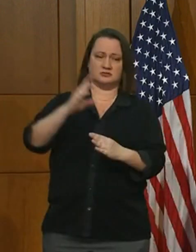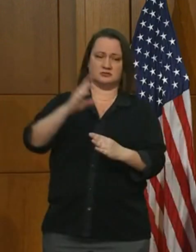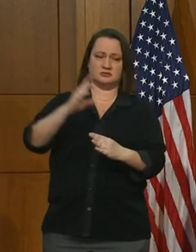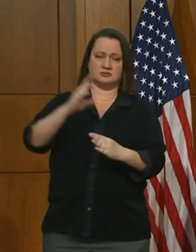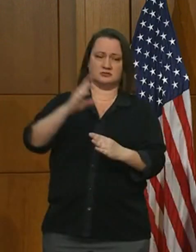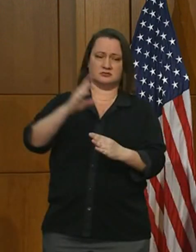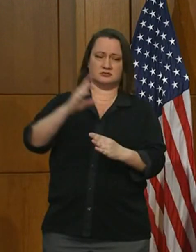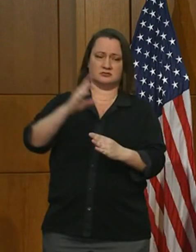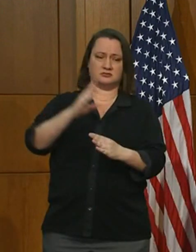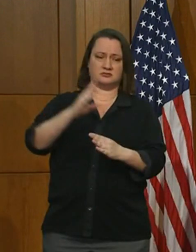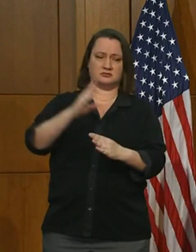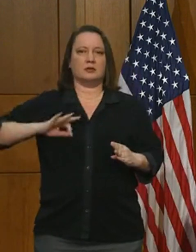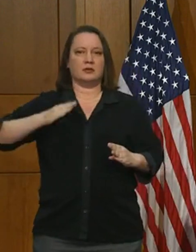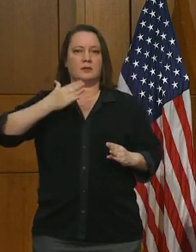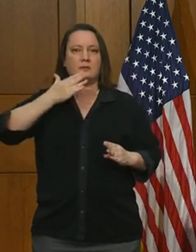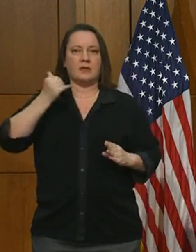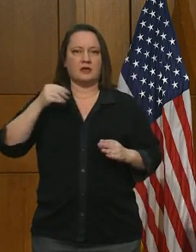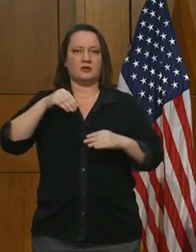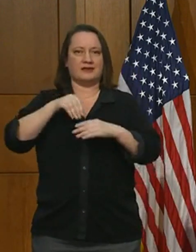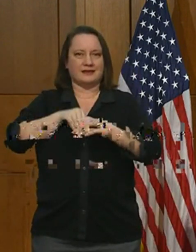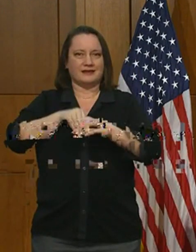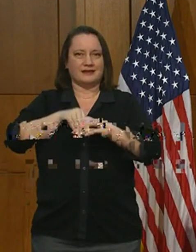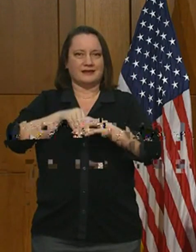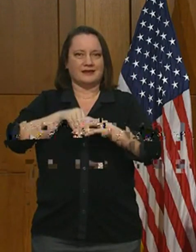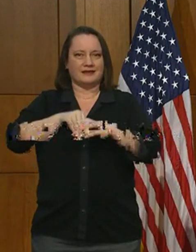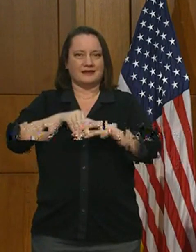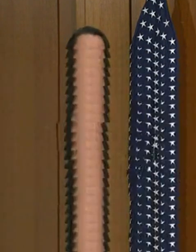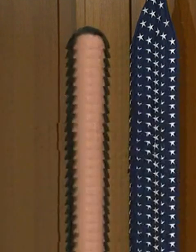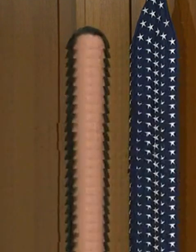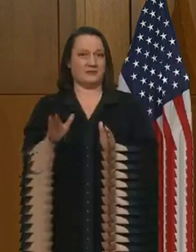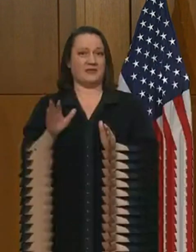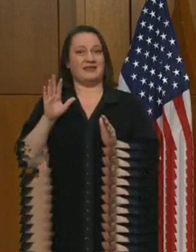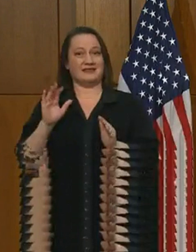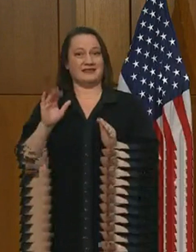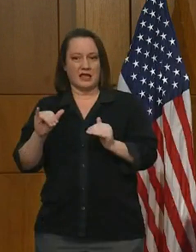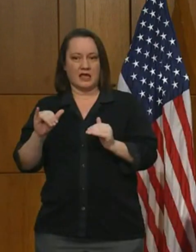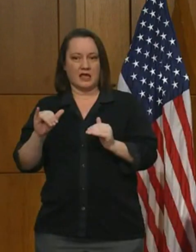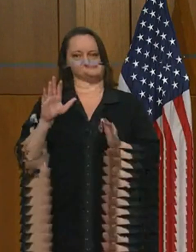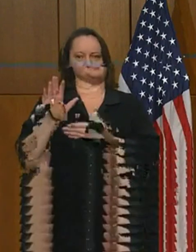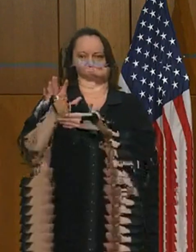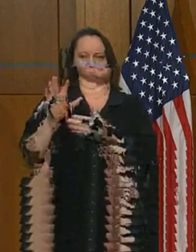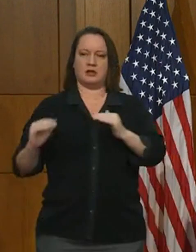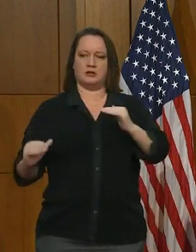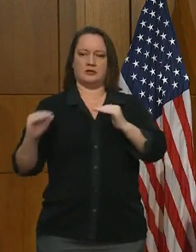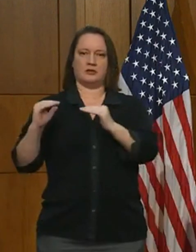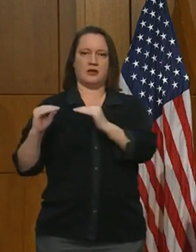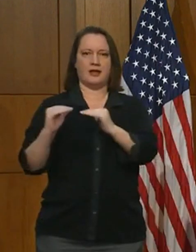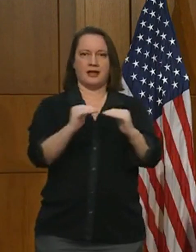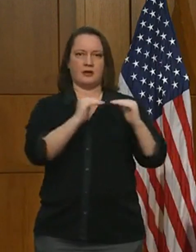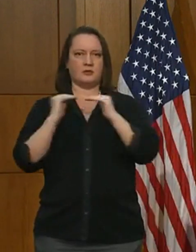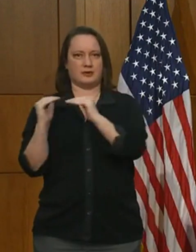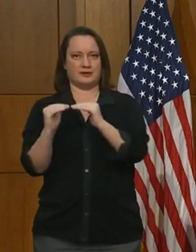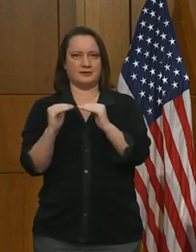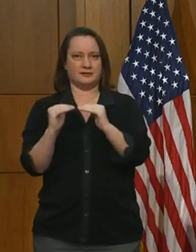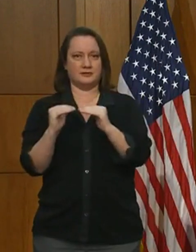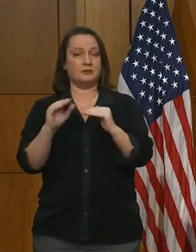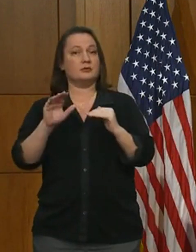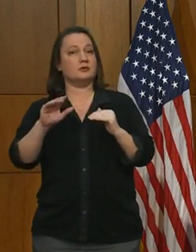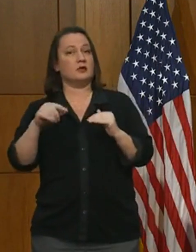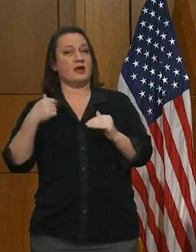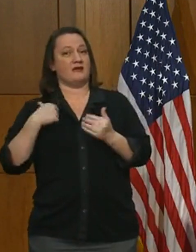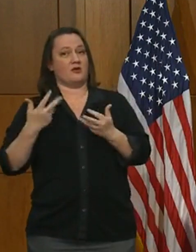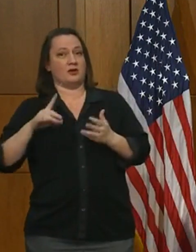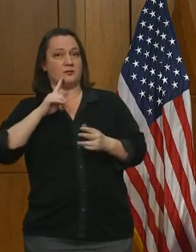because it's an equity issue. You've heard me talk about access to broadband. Right now, there are about